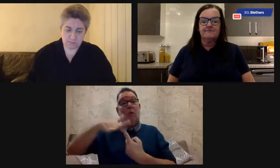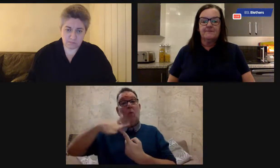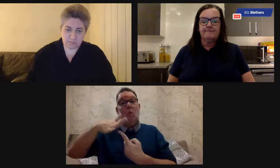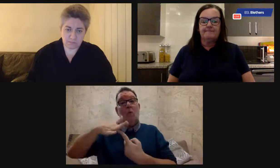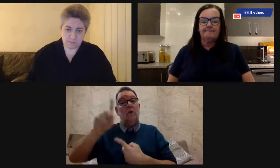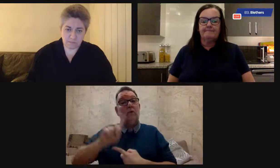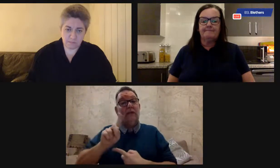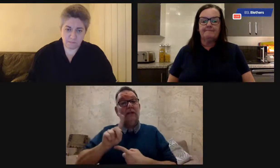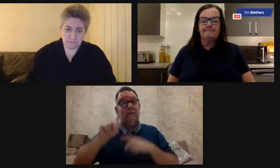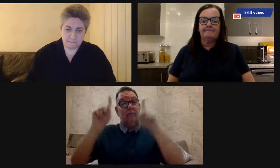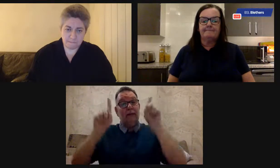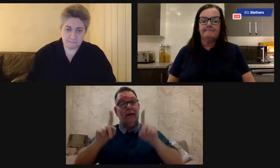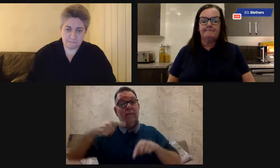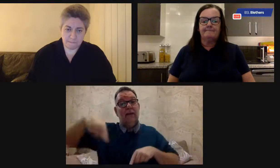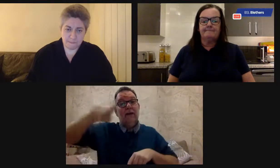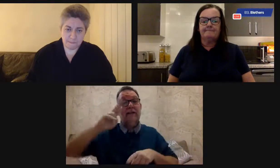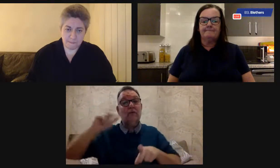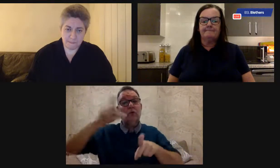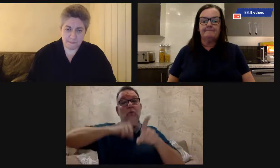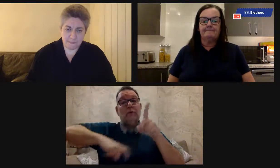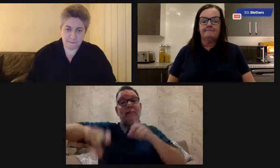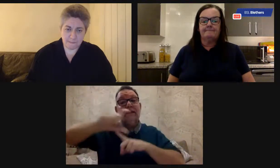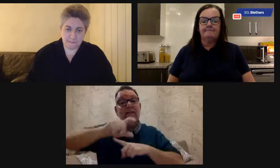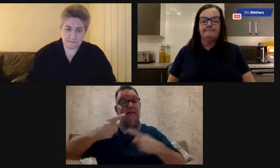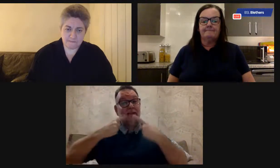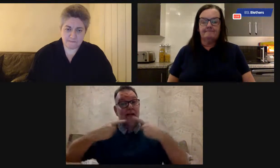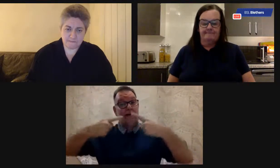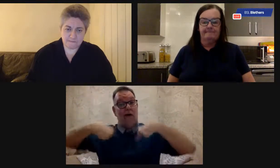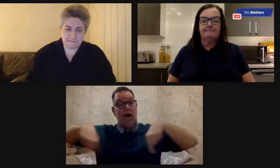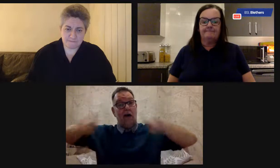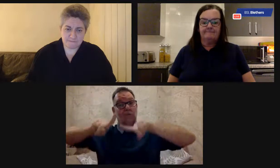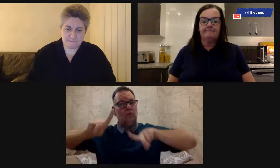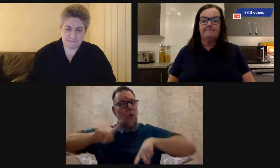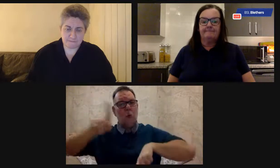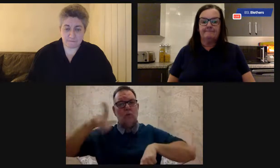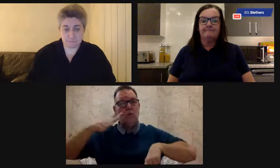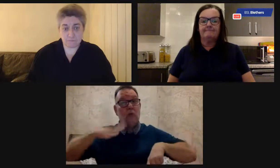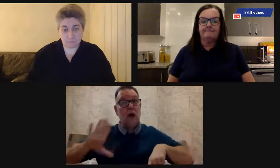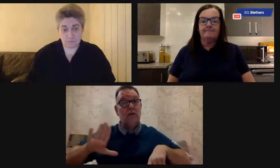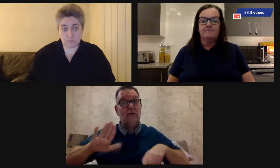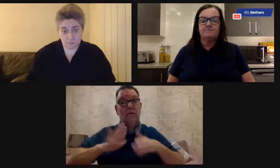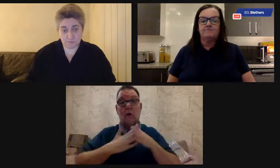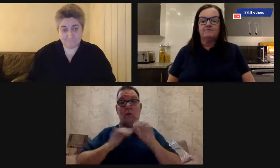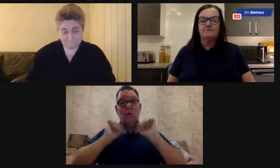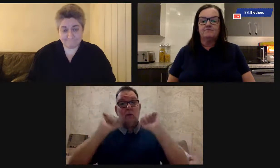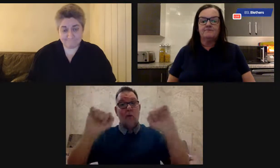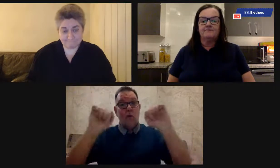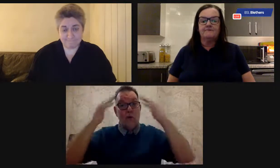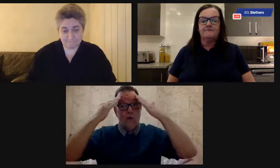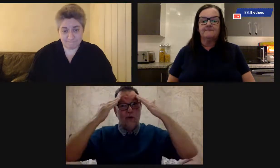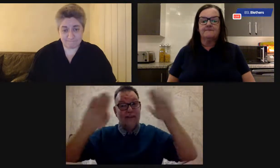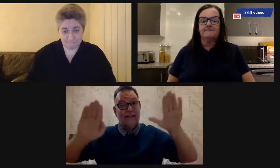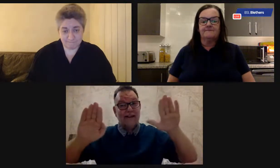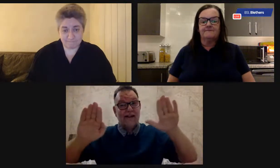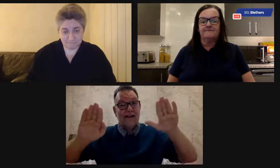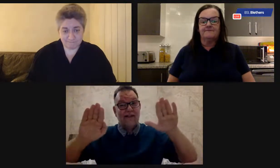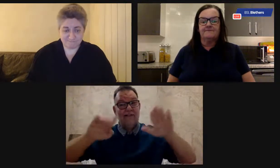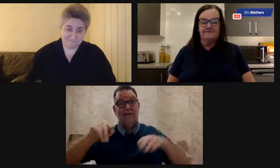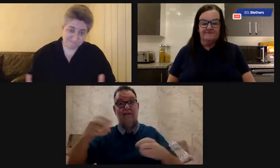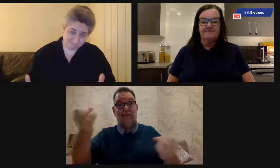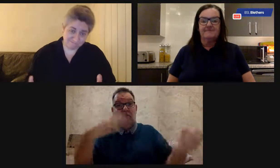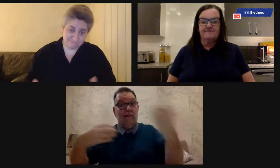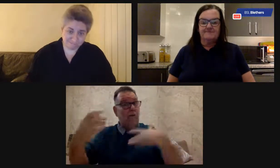of ideas. But what's most important is the people and the people within the deaf community. They tell us what they